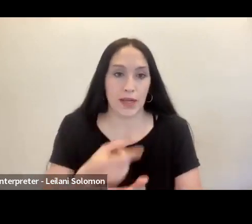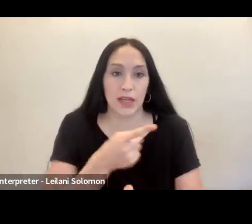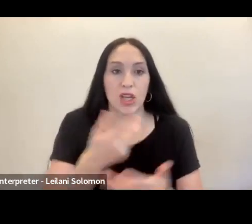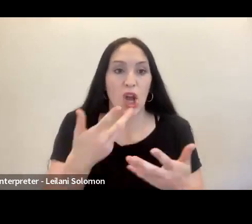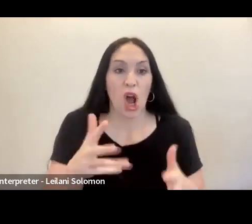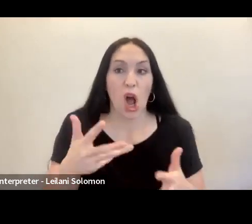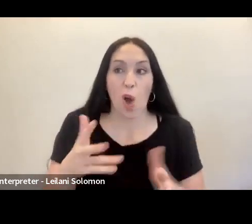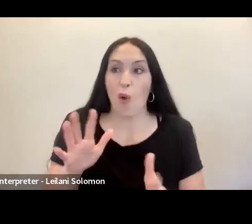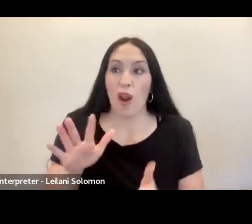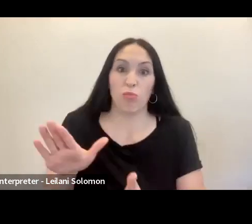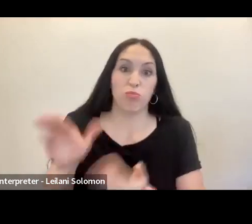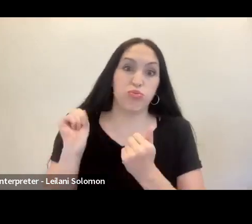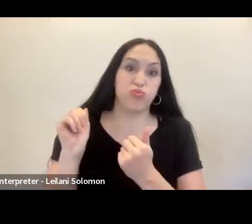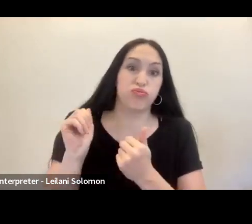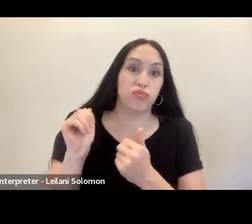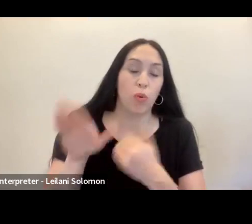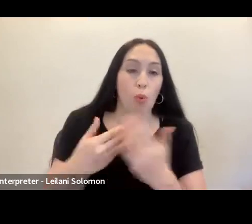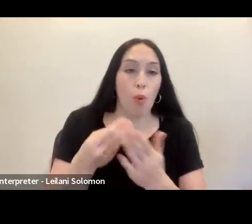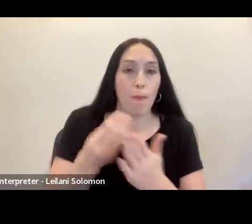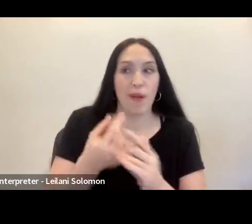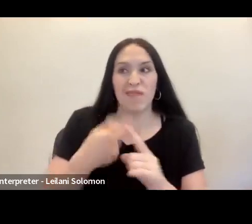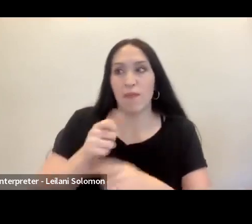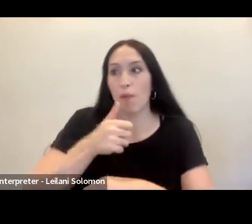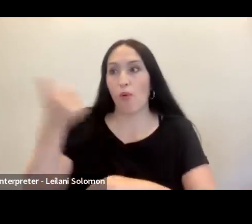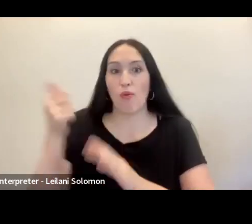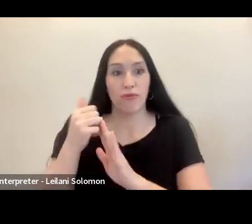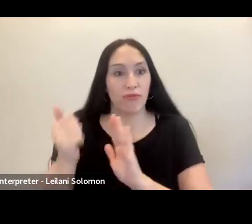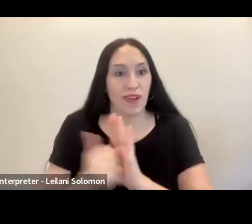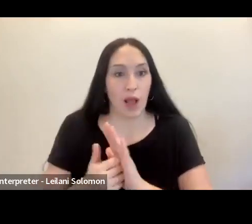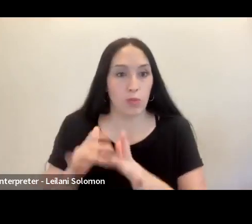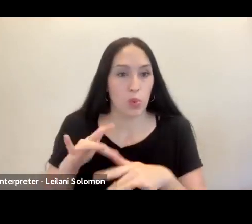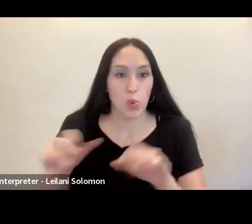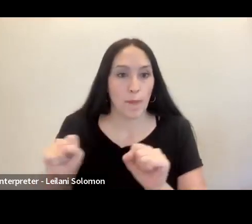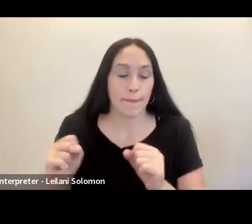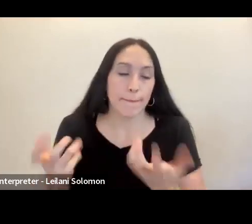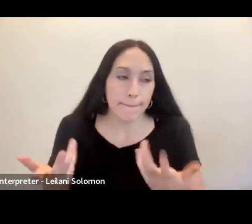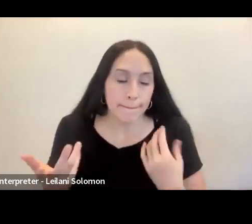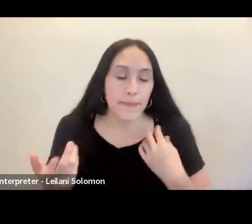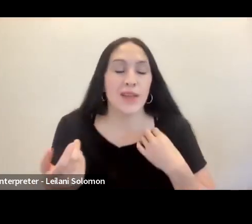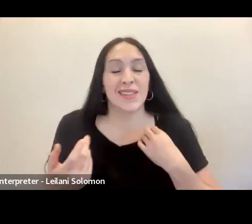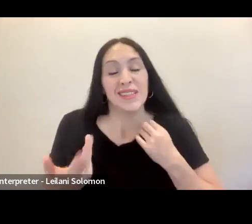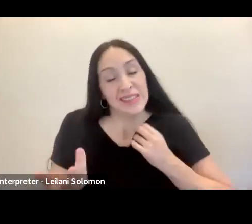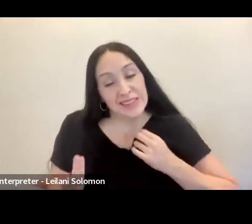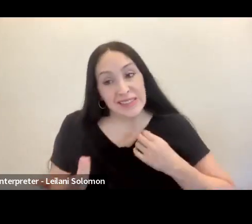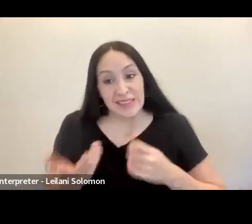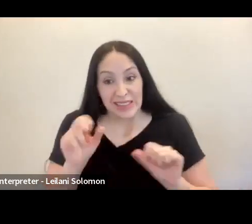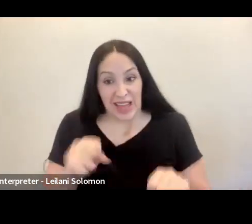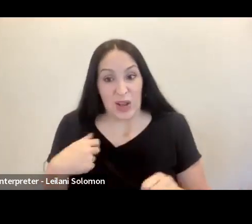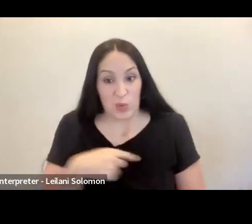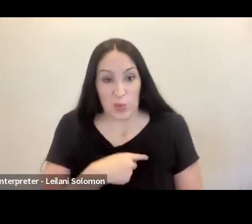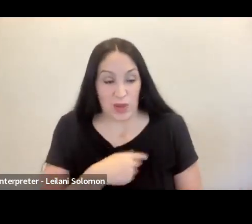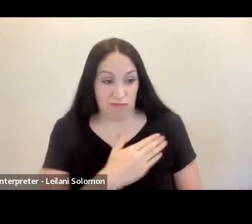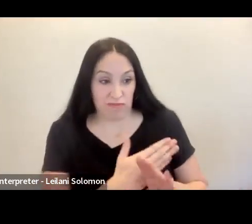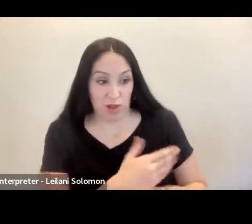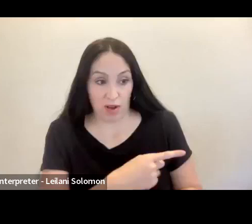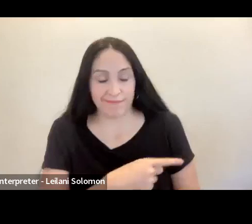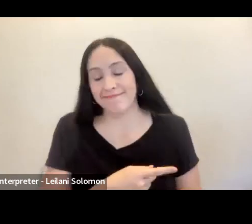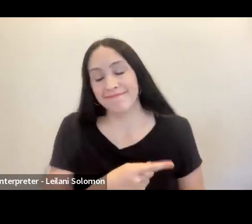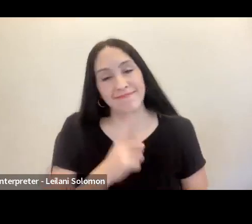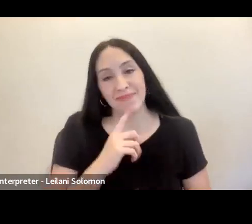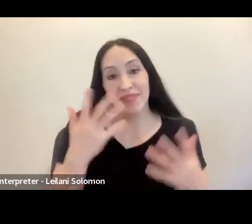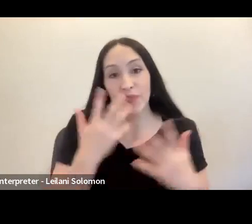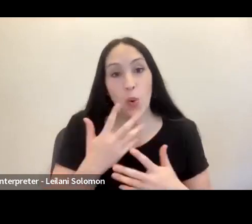this? So unfortunately, the way the able accounts are structured, they cannot be restricted to where